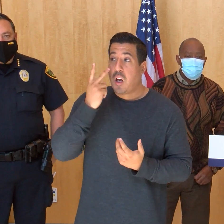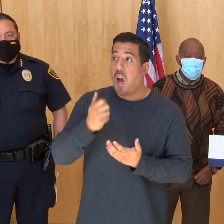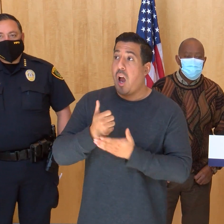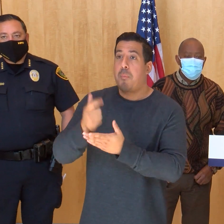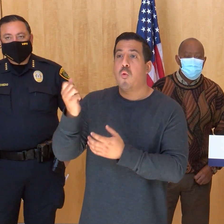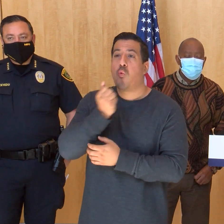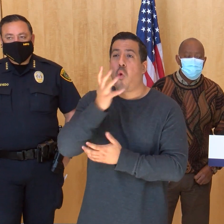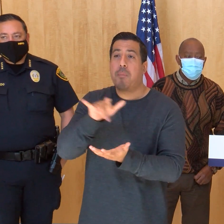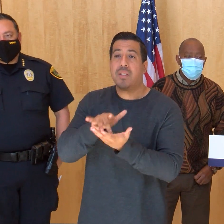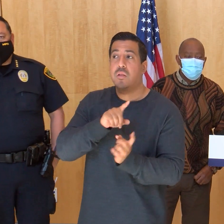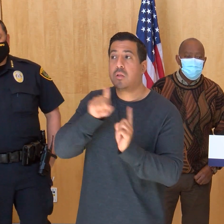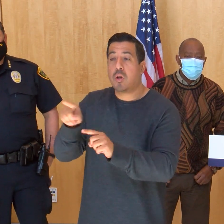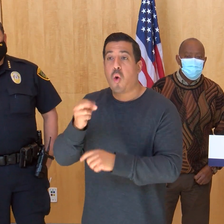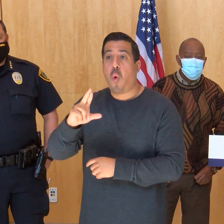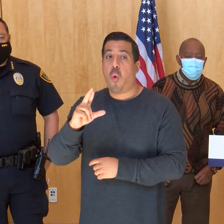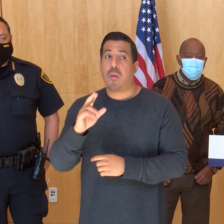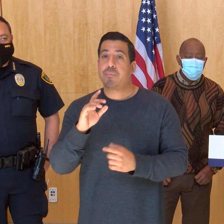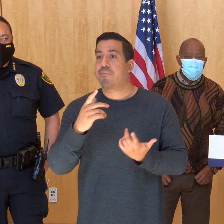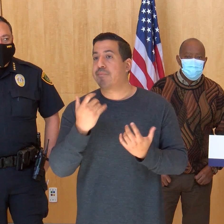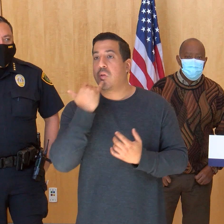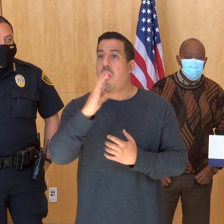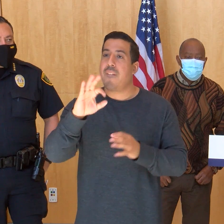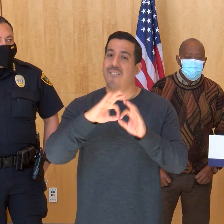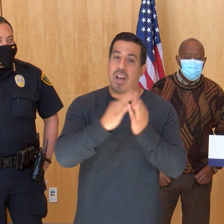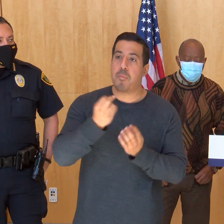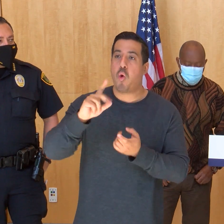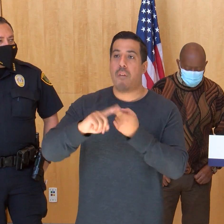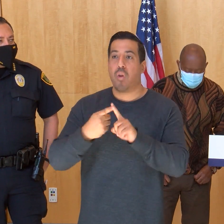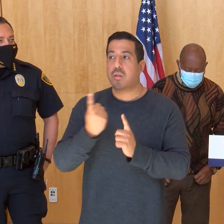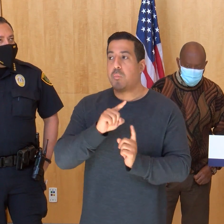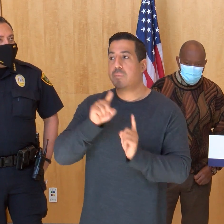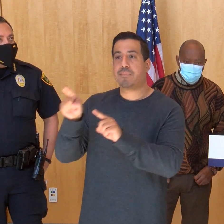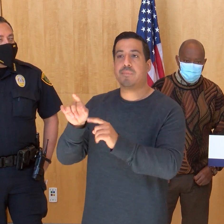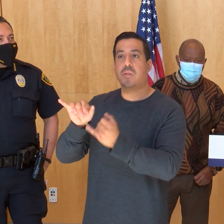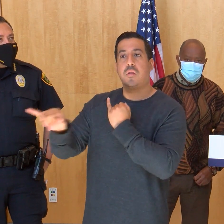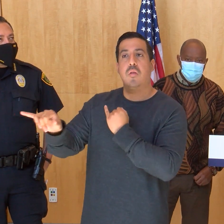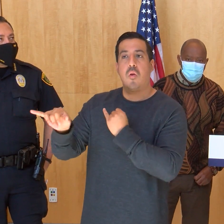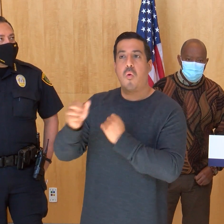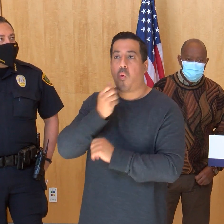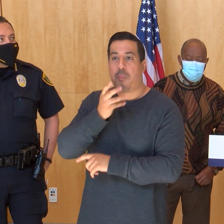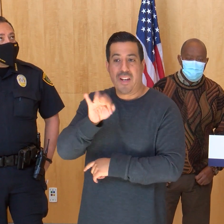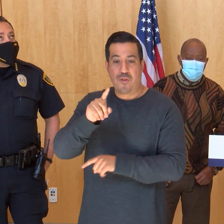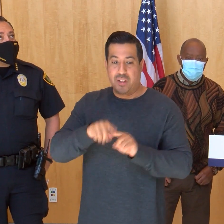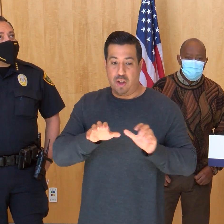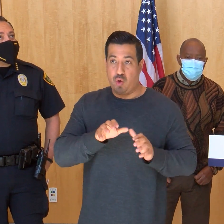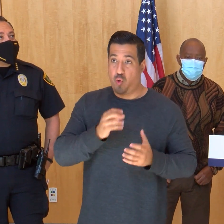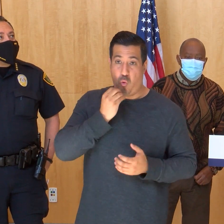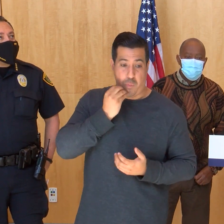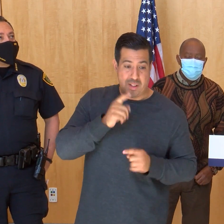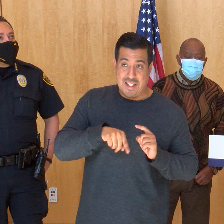any of the warming centers. Reach out to your families, to your friends, or somewhere where you can go and stay warm if you cannot do so in your